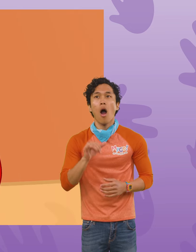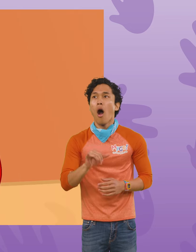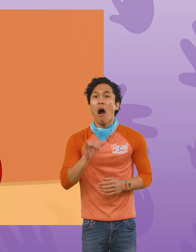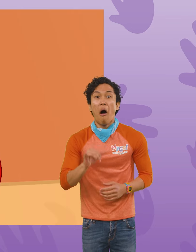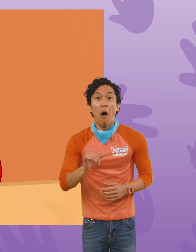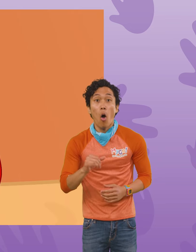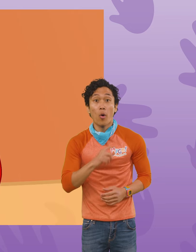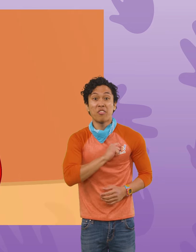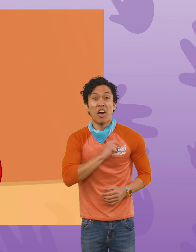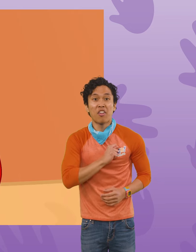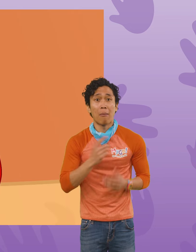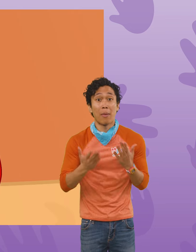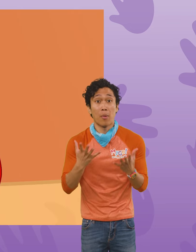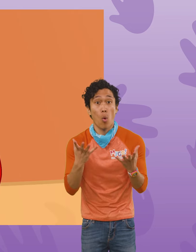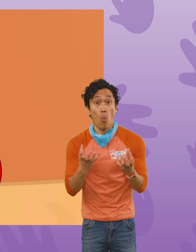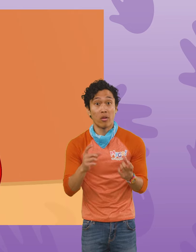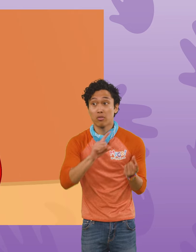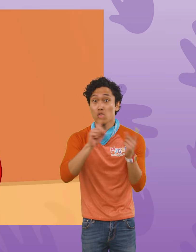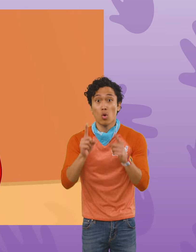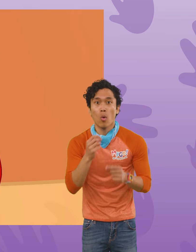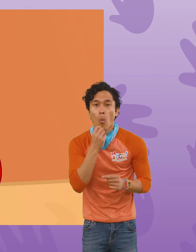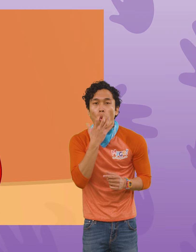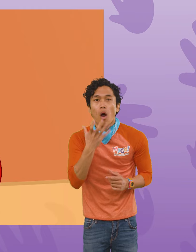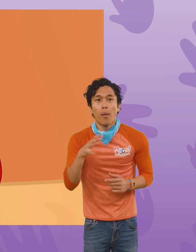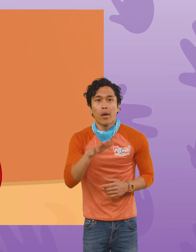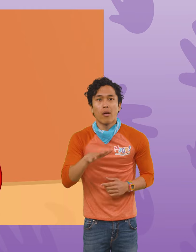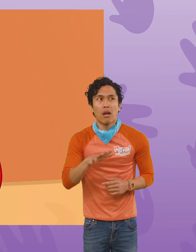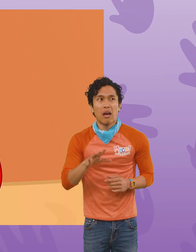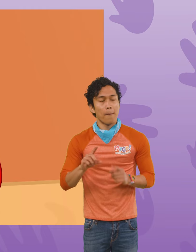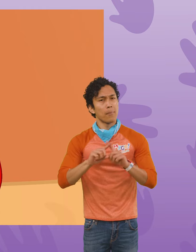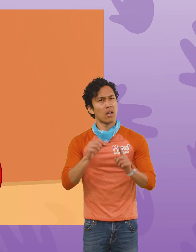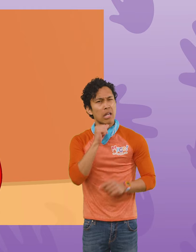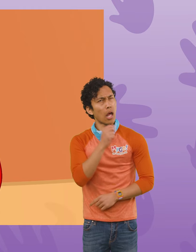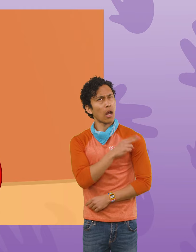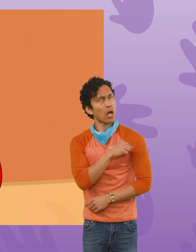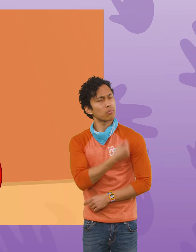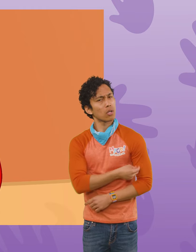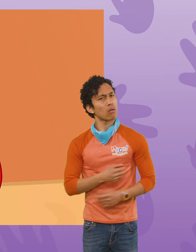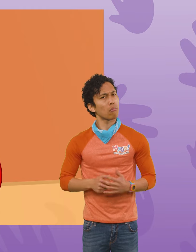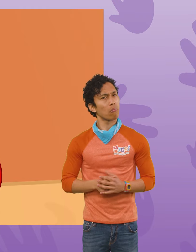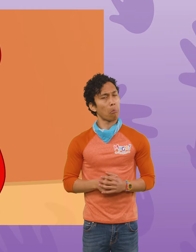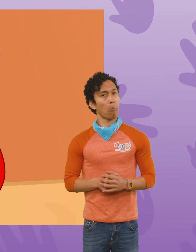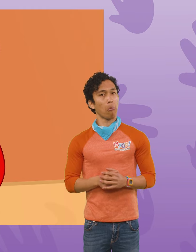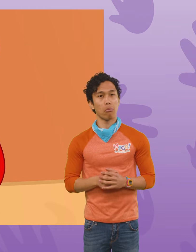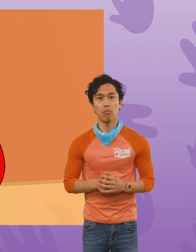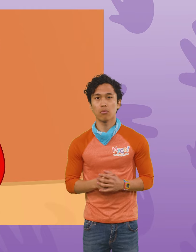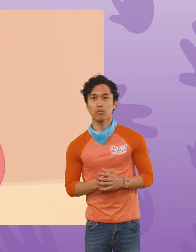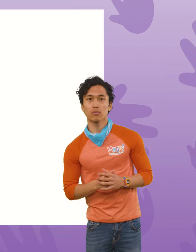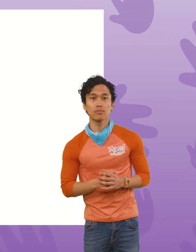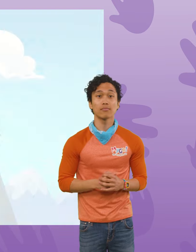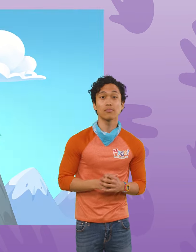Telefox must have wanted to go to a warm place. But not to a hospital.